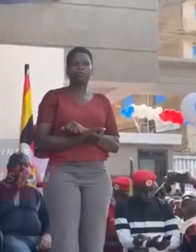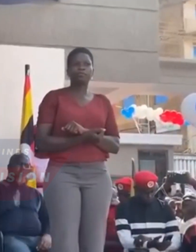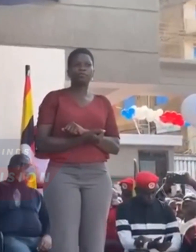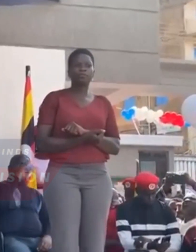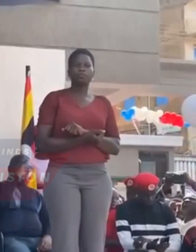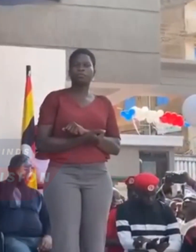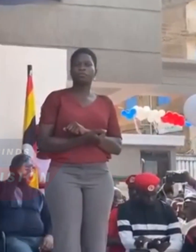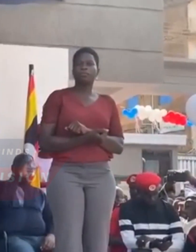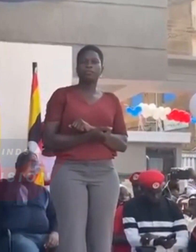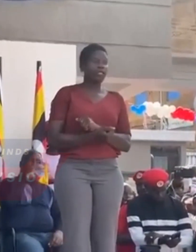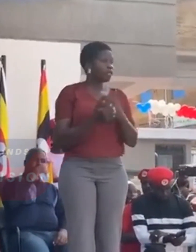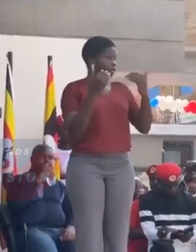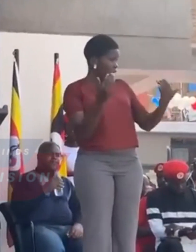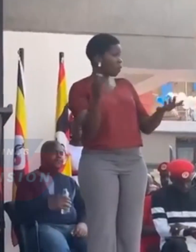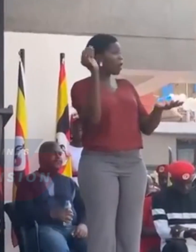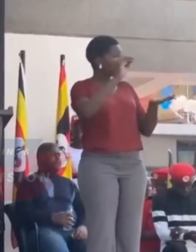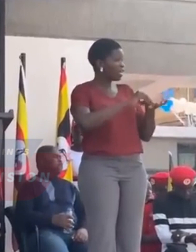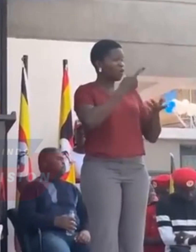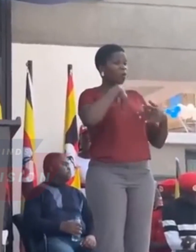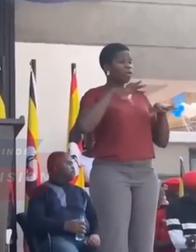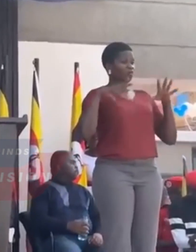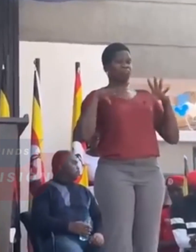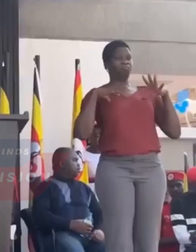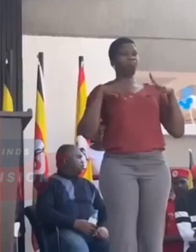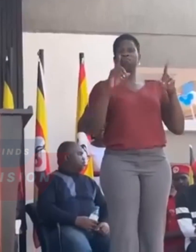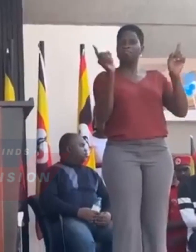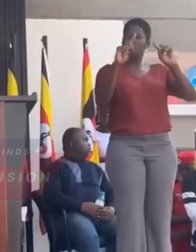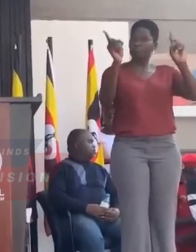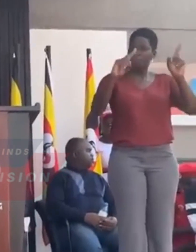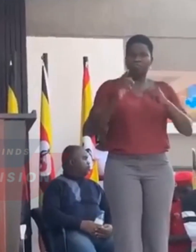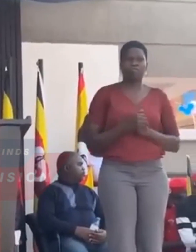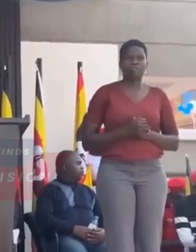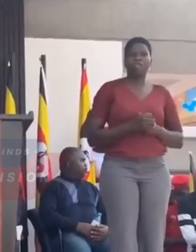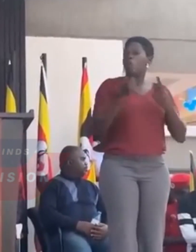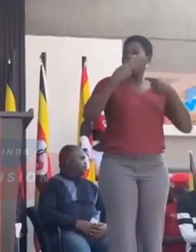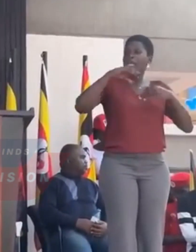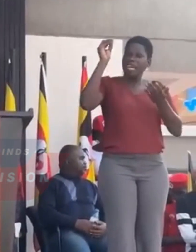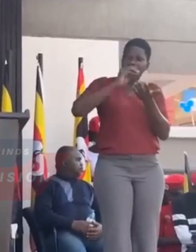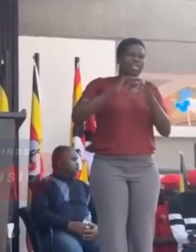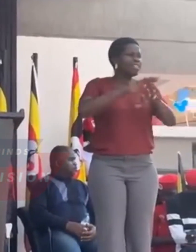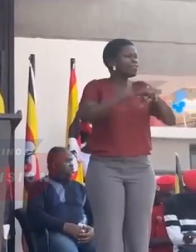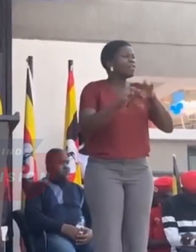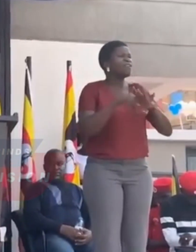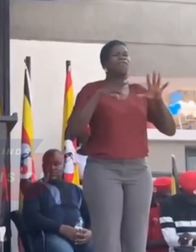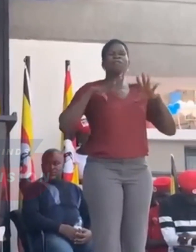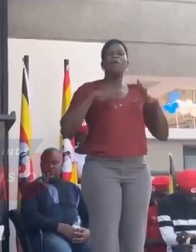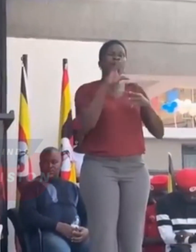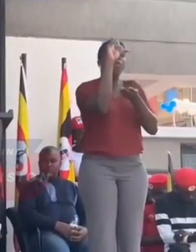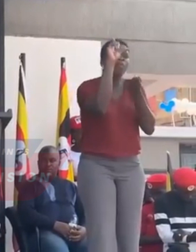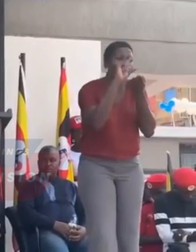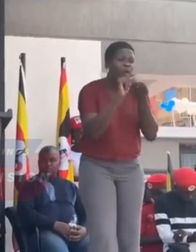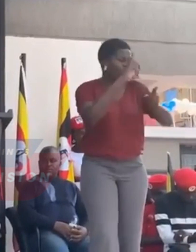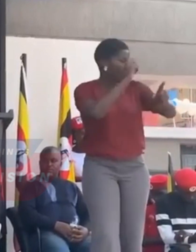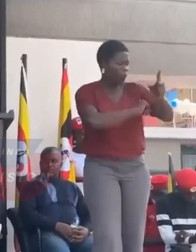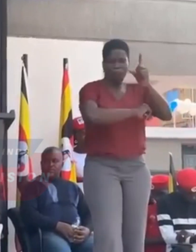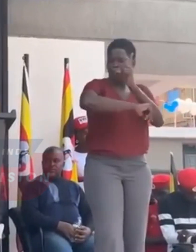So, again, we must not relax. We must never ever relax. Tetuzikizanga,